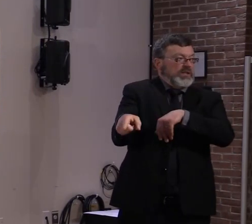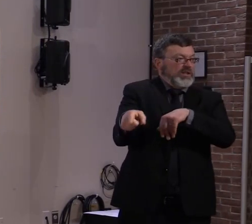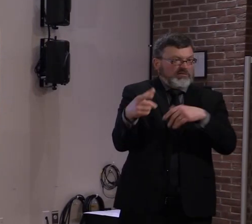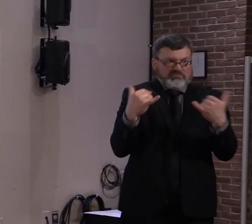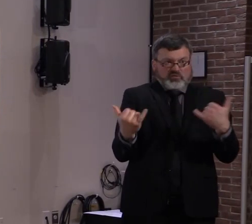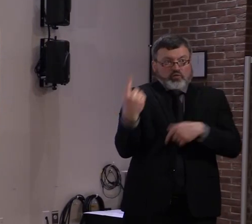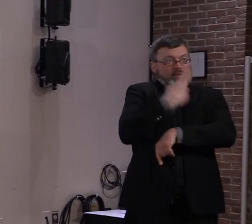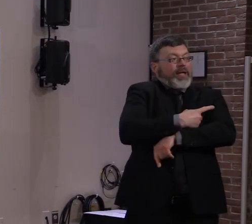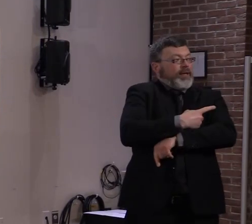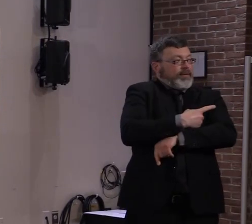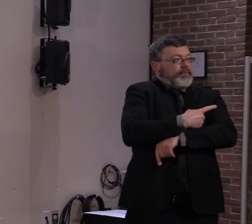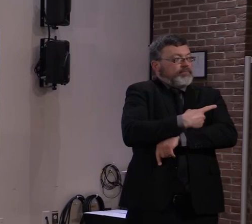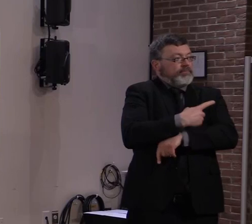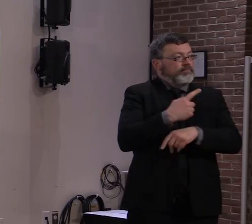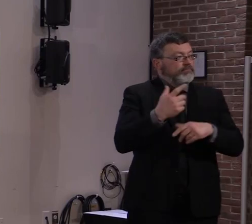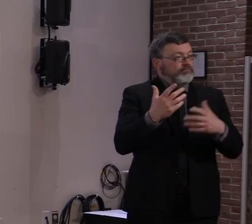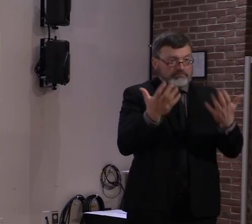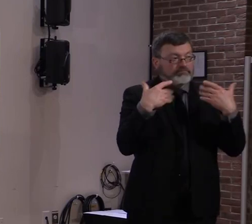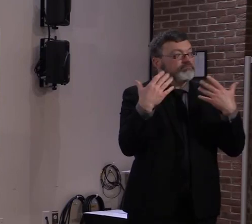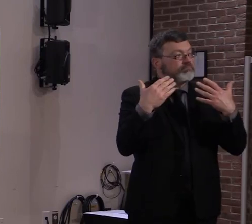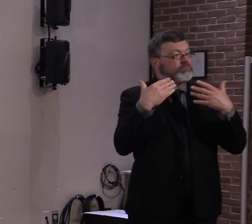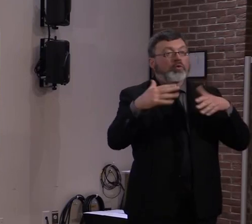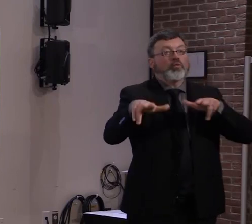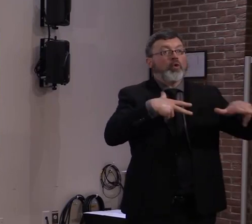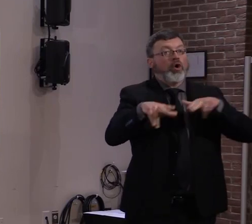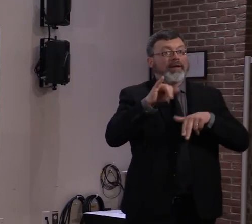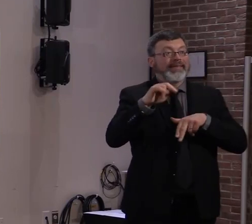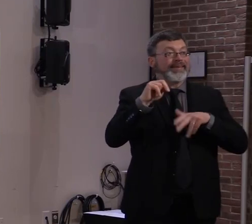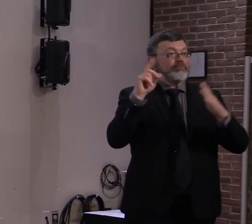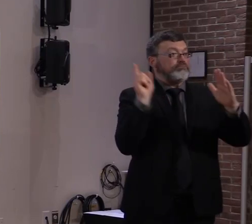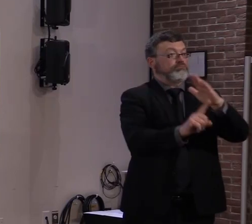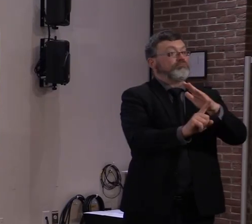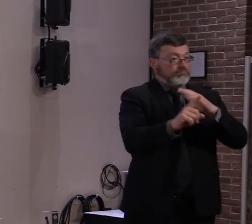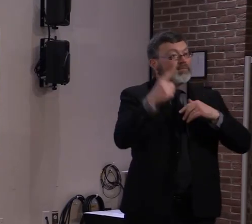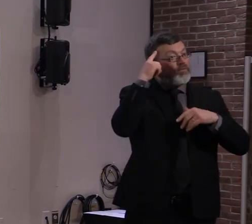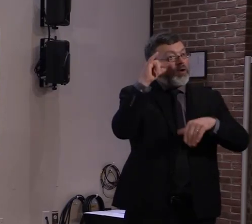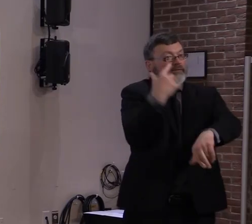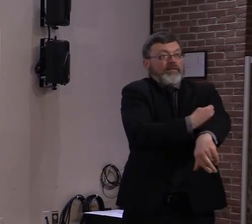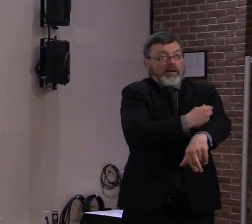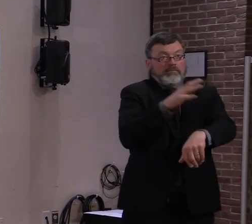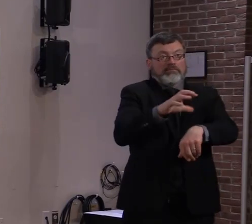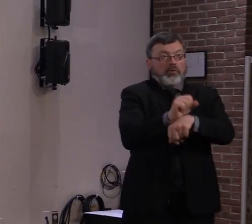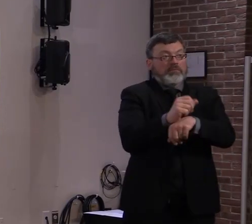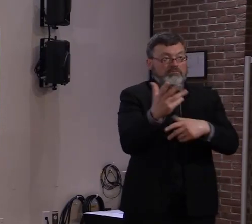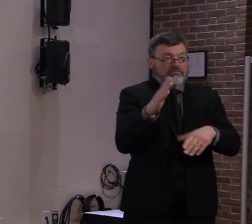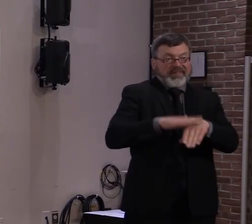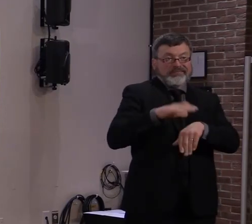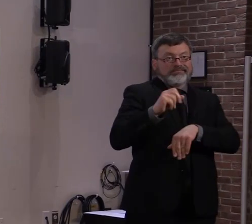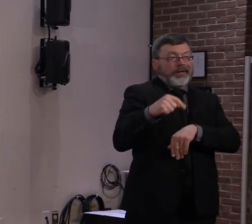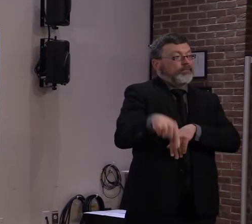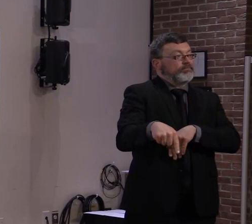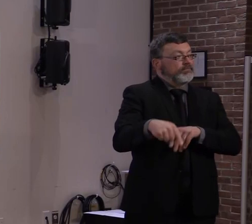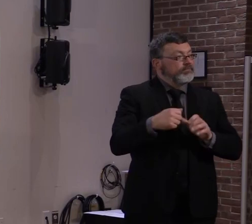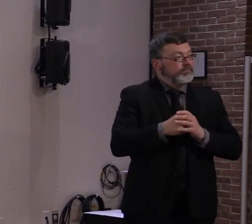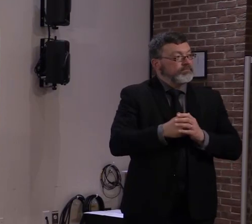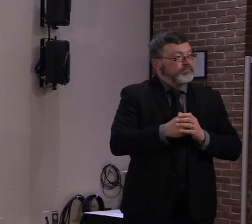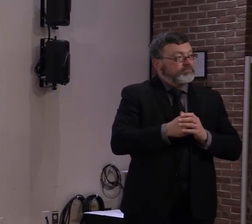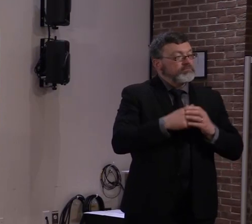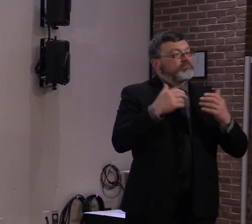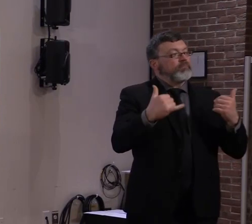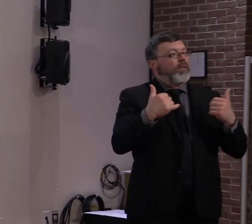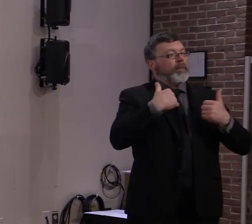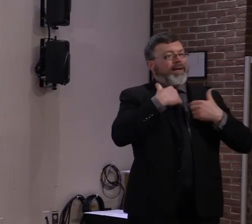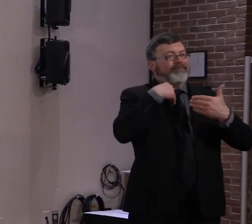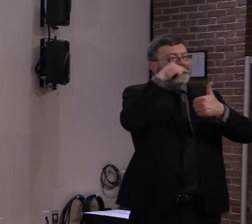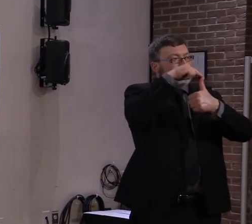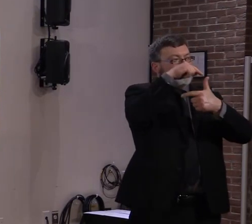in many areas this weekend, as well as on college campuses on the following dates: May 2nd at UVM,